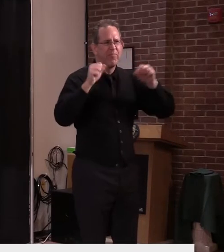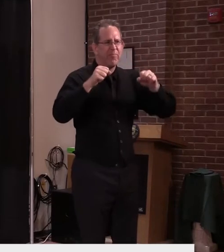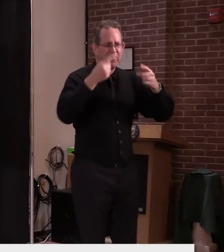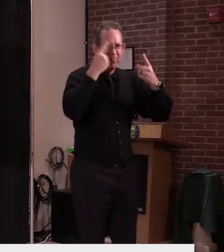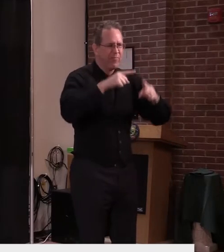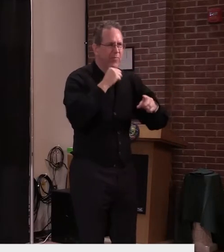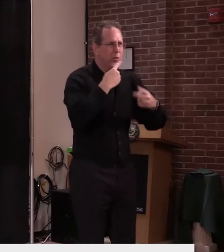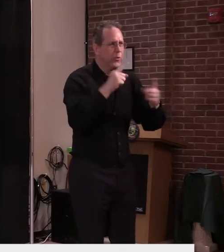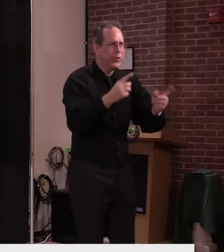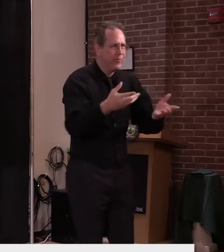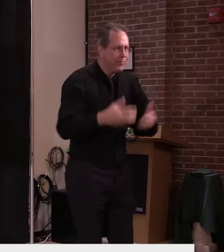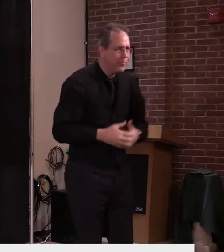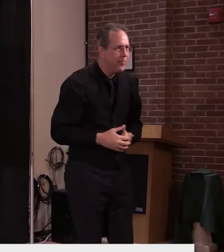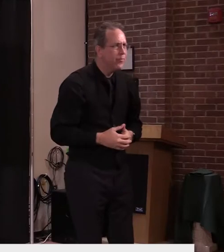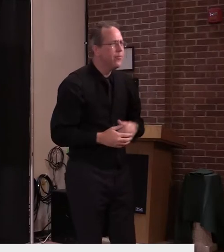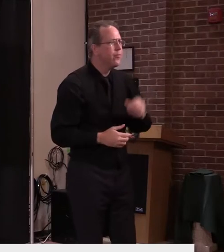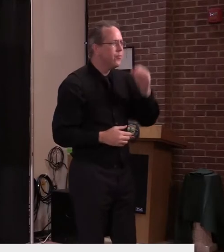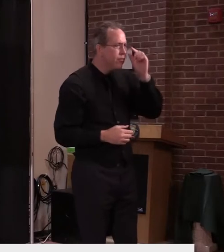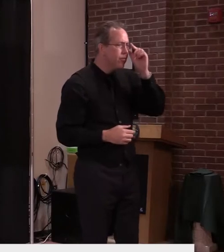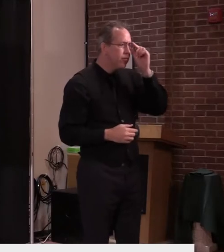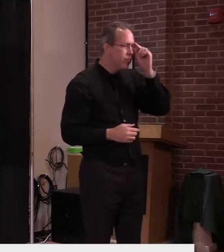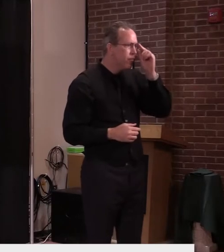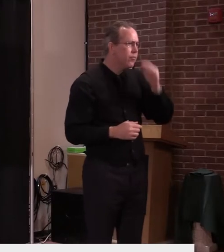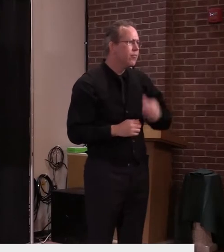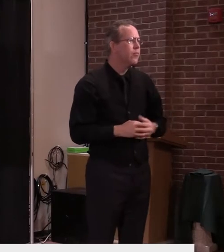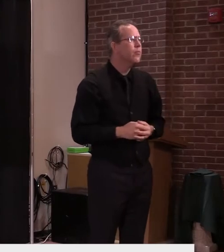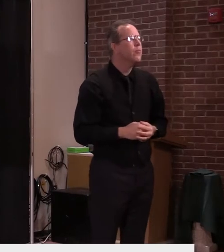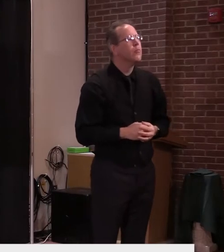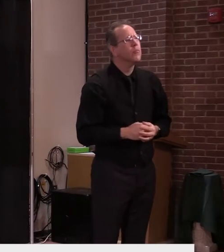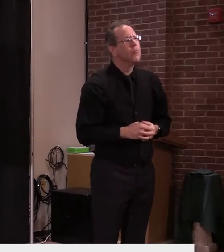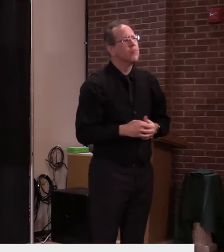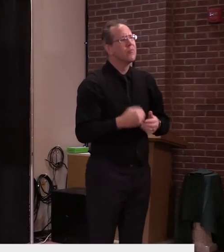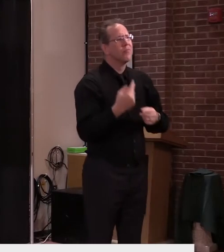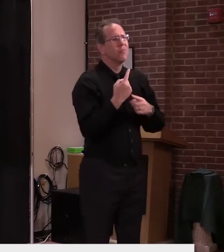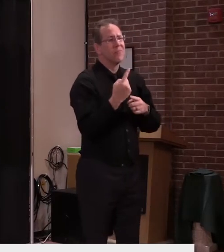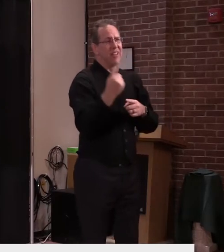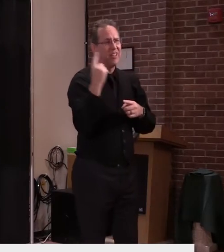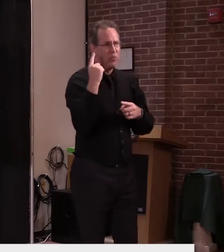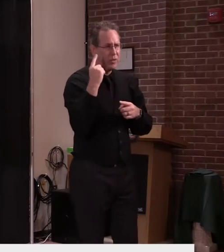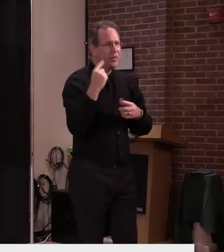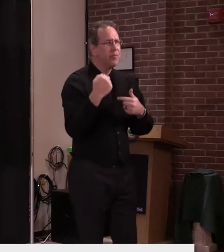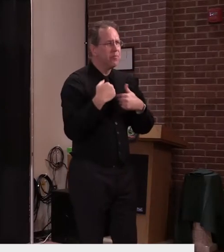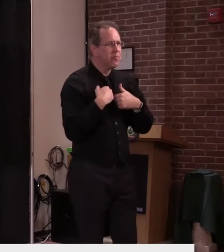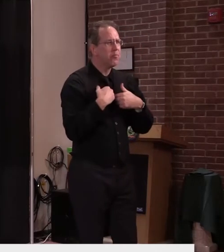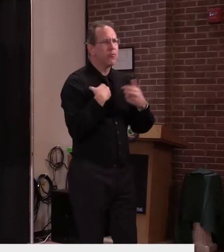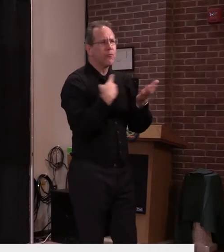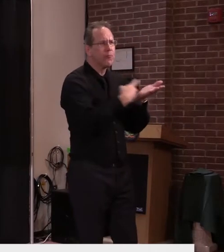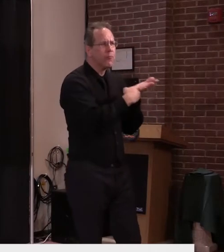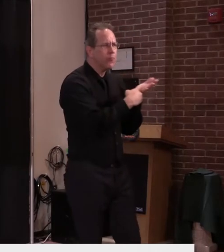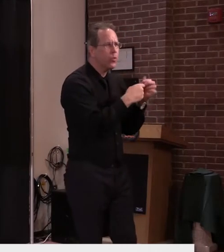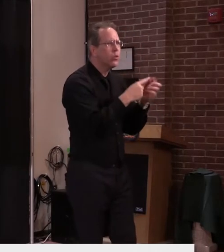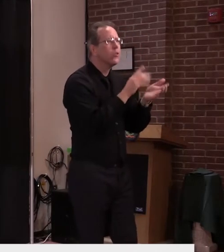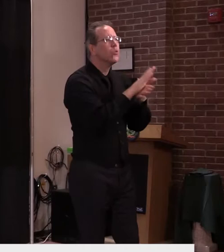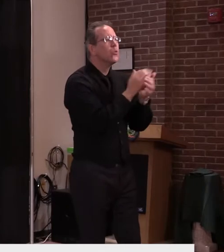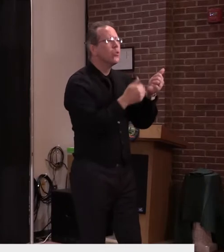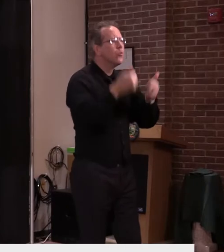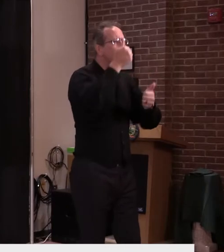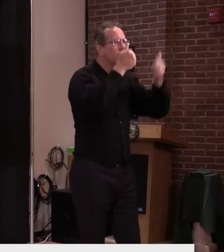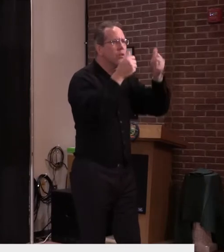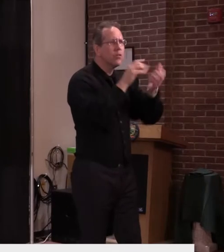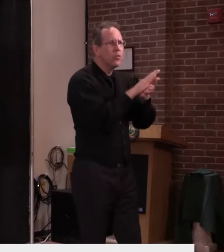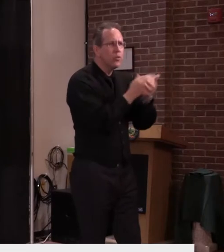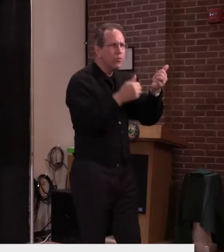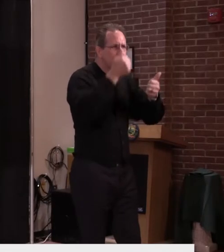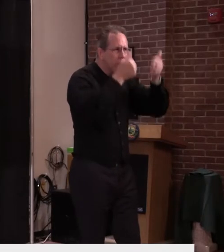I outlined that shift for the first time last week in my regular weekly call with superintendents on Thursday. And on Friday,